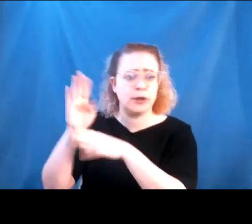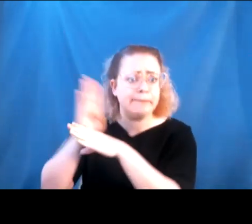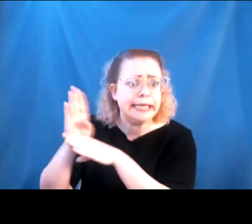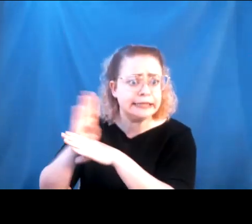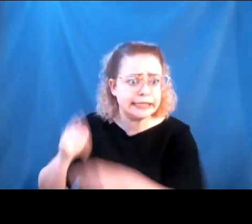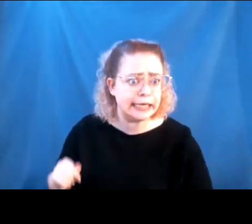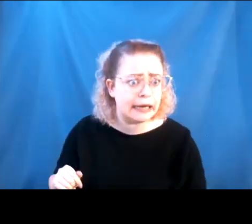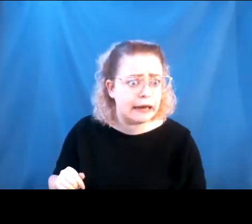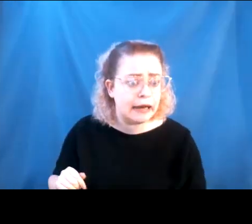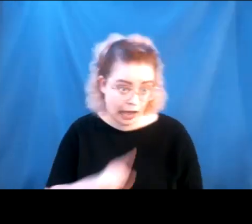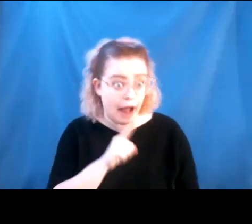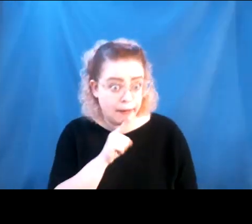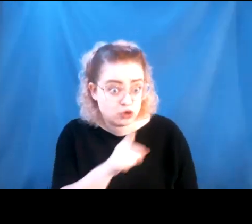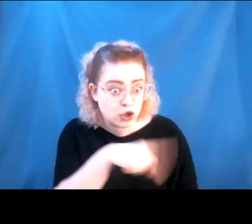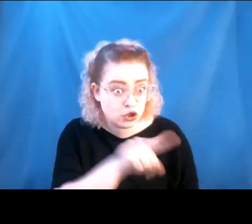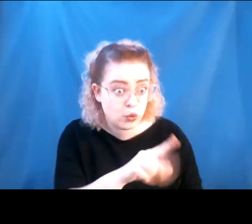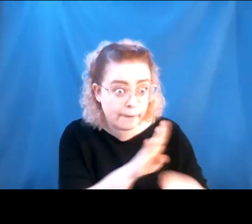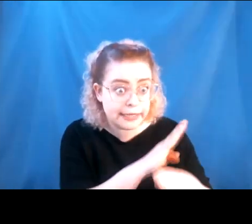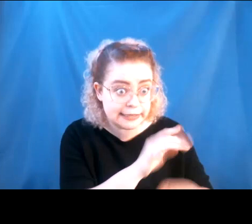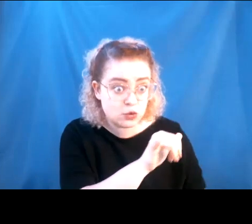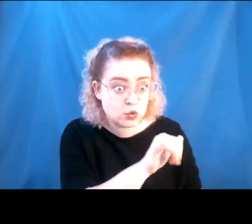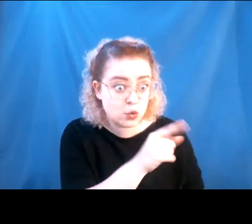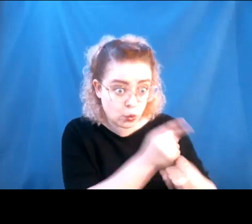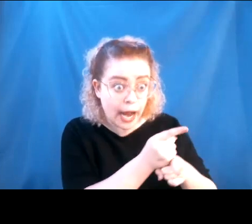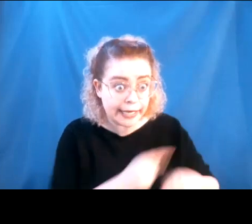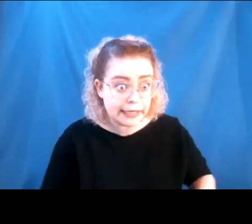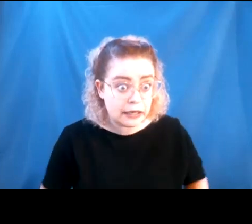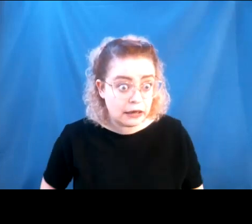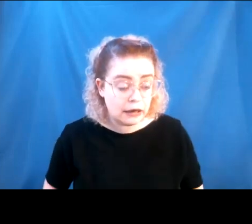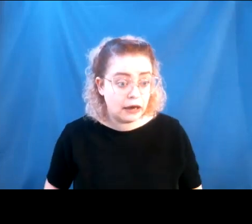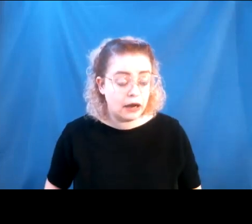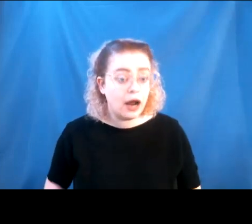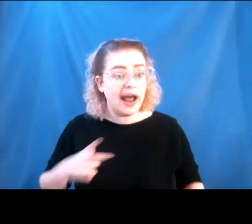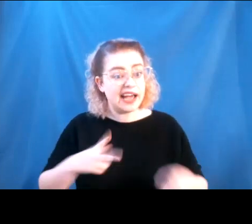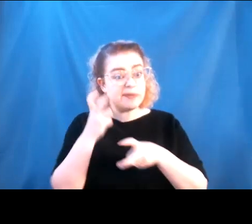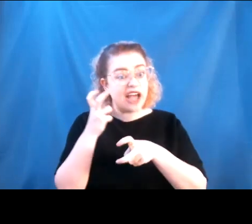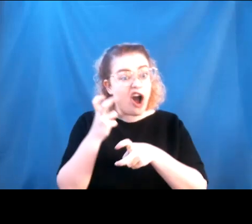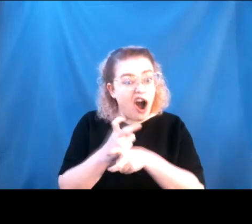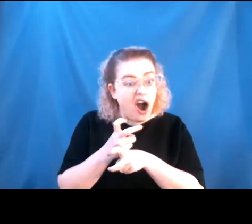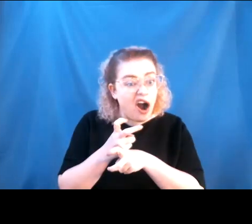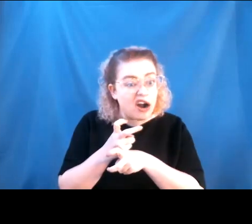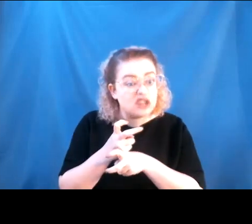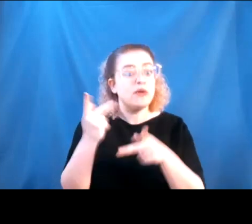of you stay pretty busy out there too. It can be hard to find the time to play, huh?